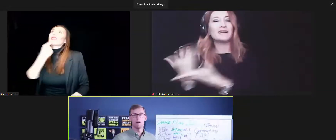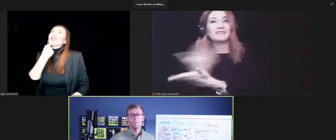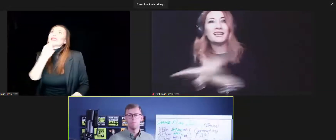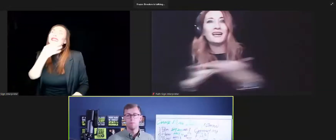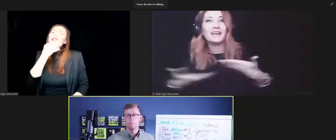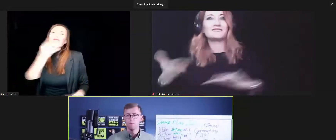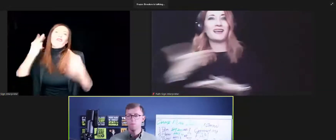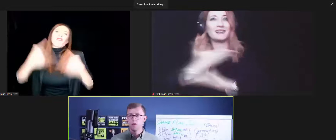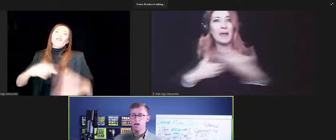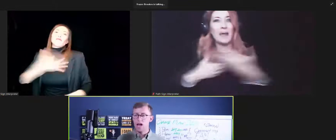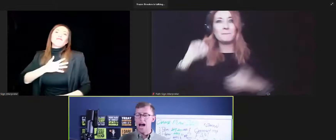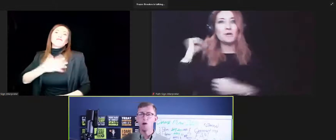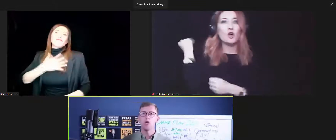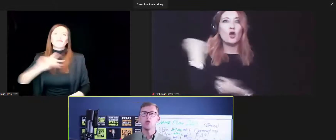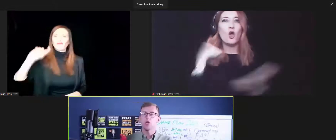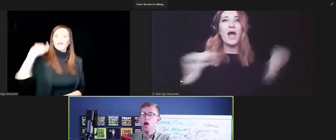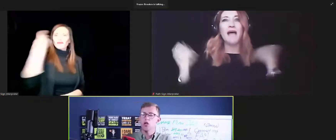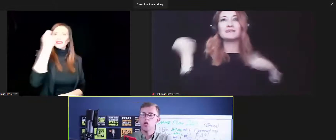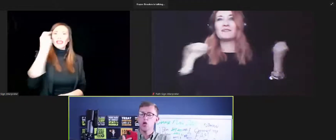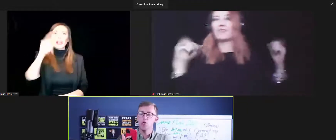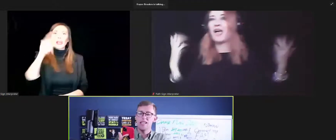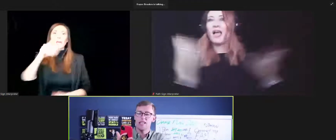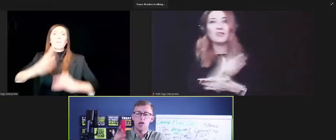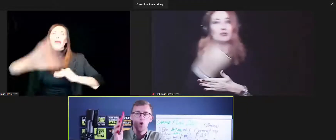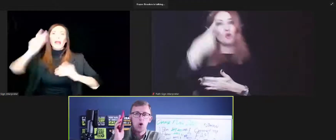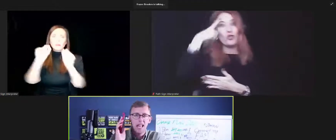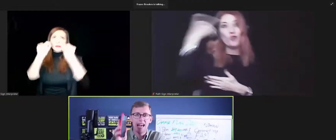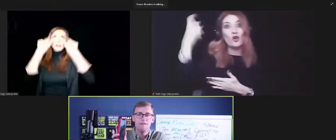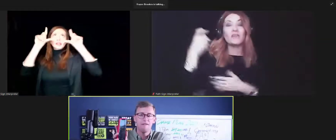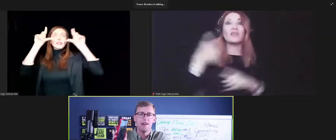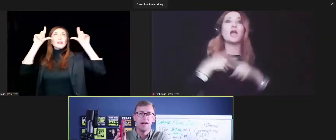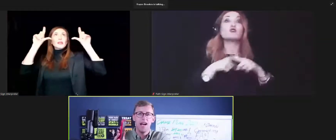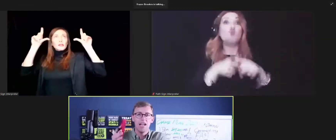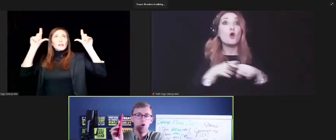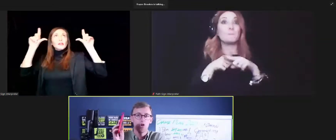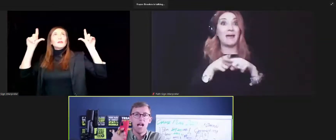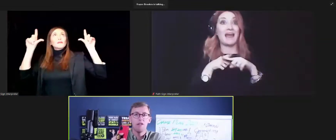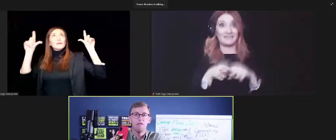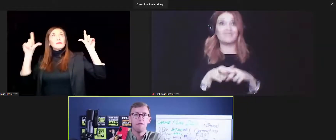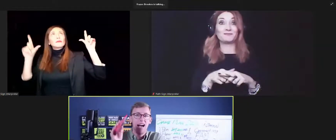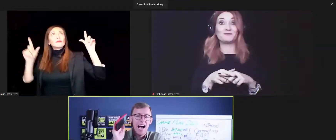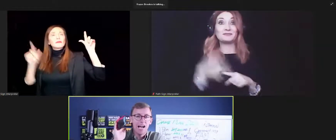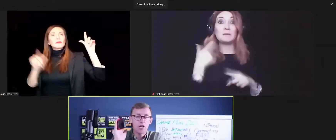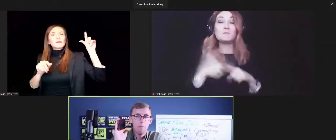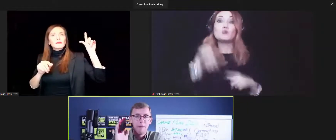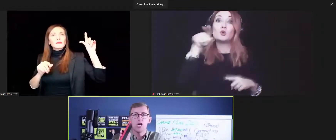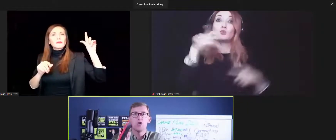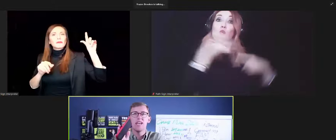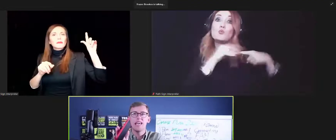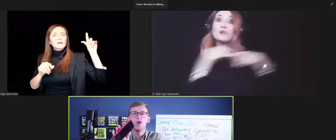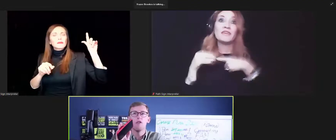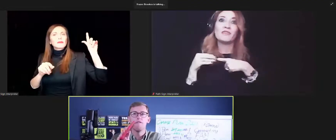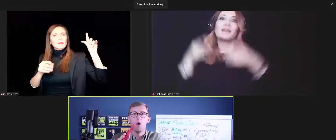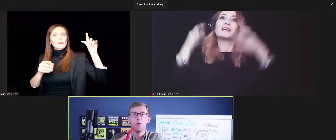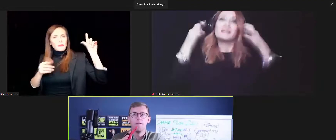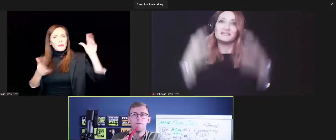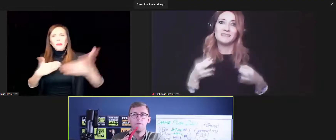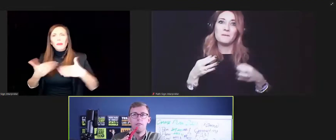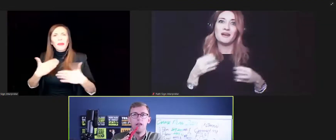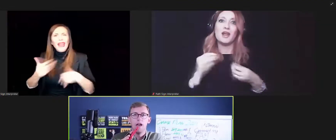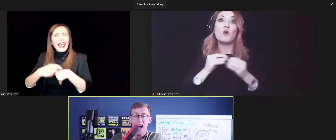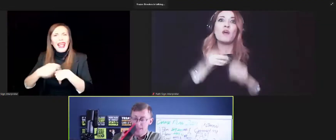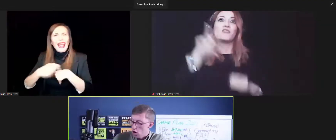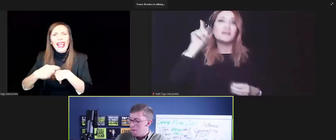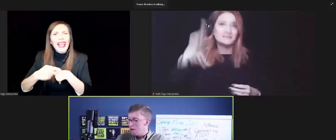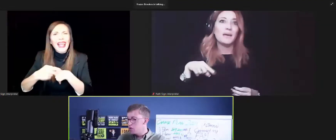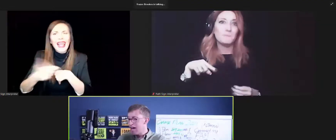morning. I want you to start to treat your life and yourself as the battery in your phone.